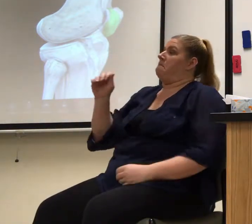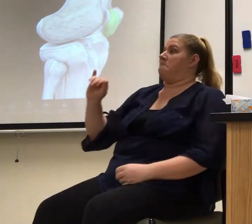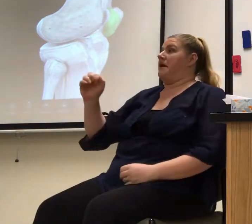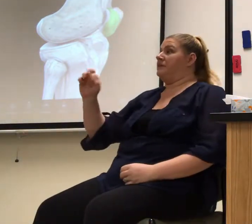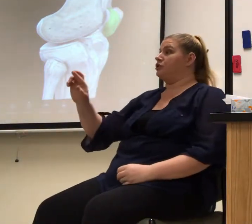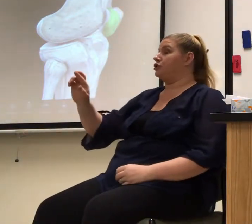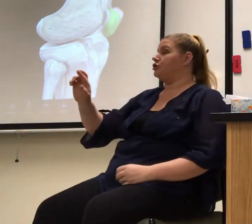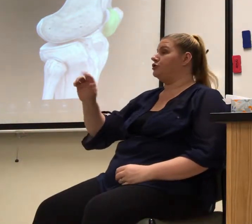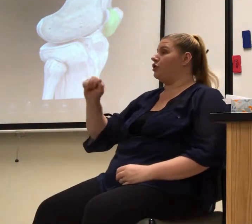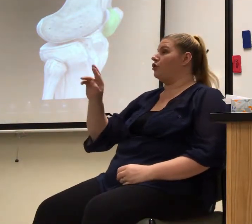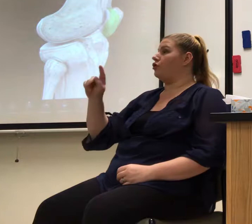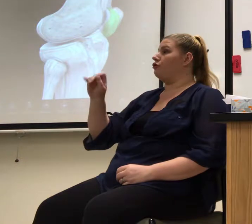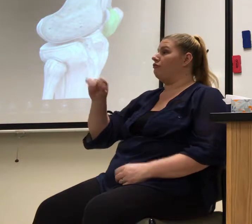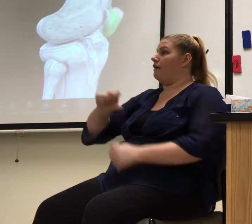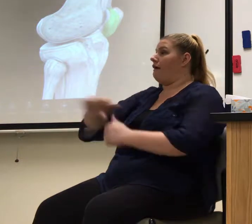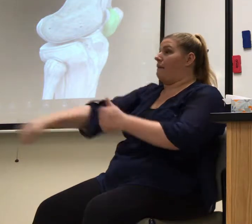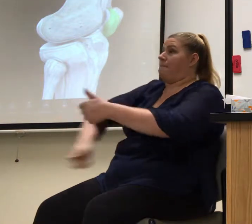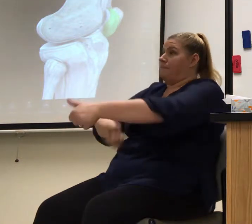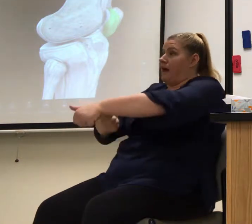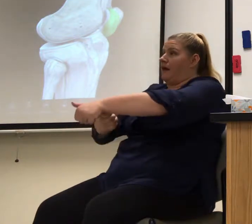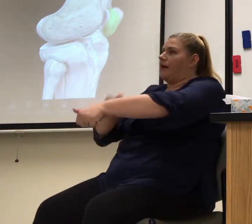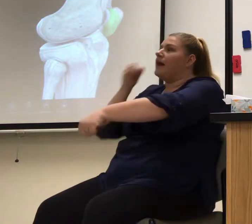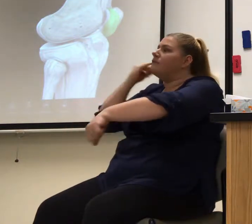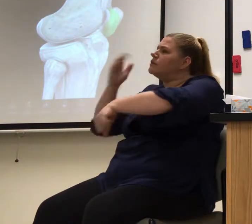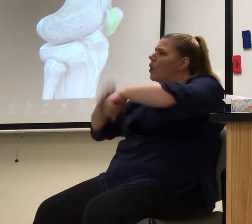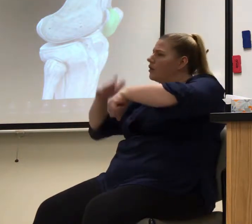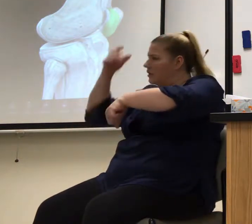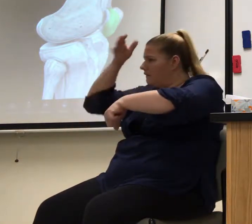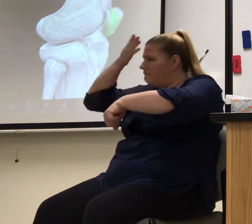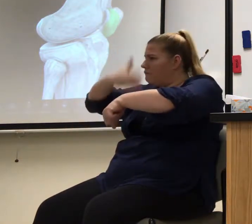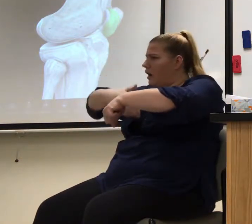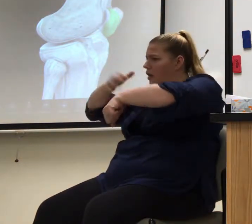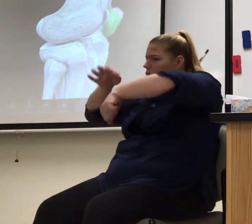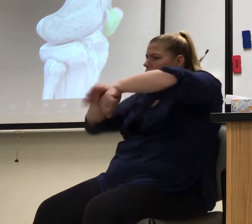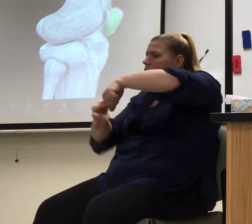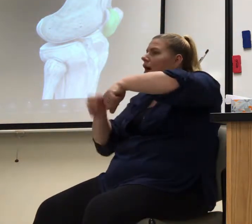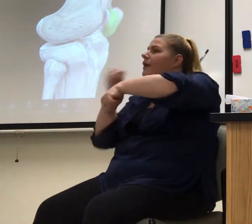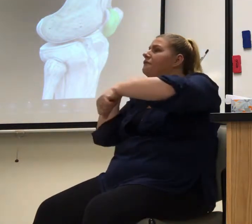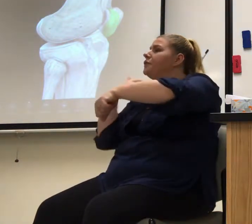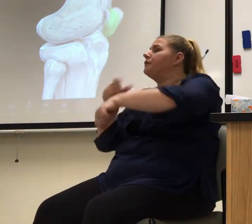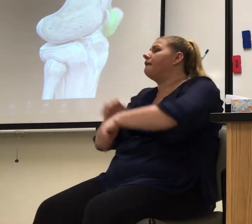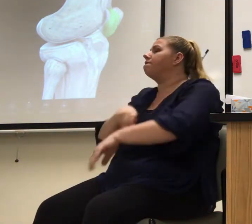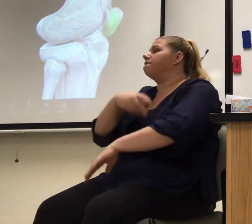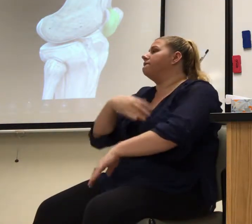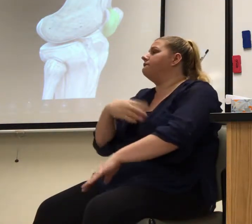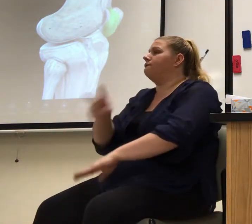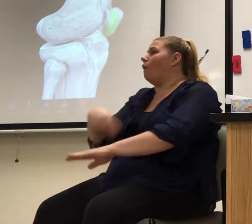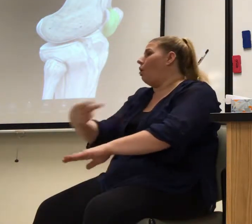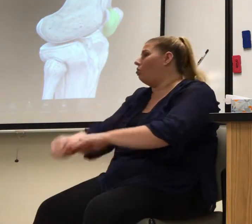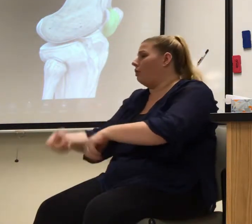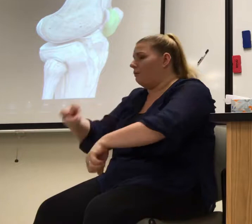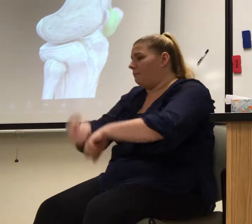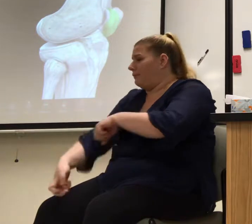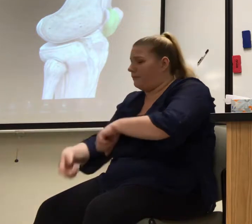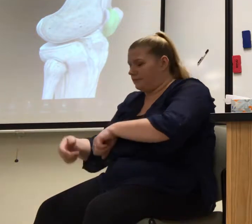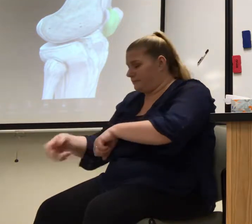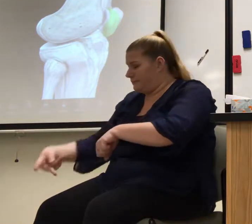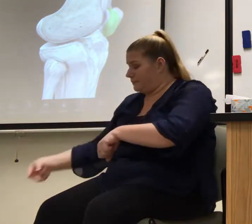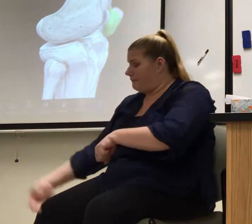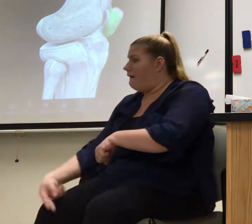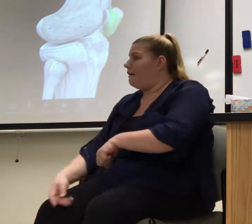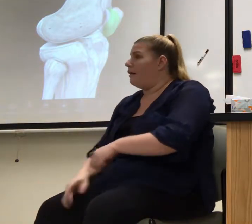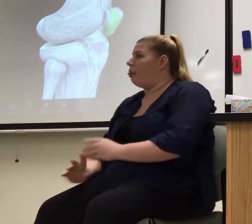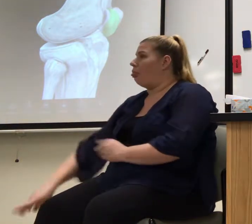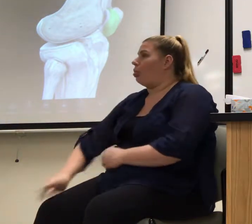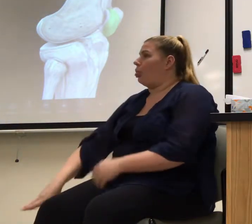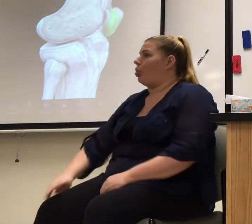artery on top of your kneecap, right? What happens if you skin your knee? You rupture a major artery and you might bleed out. That's